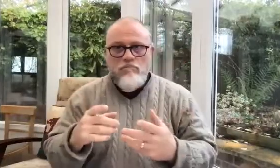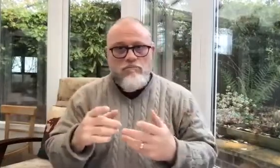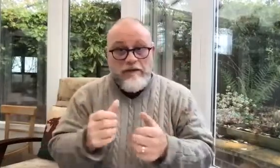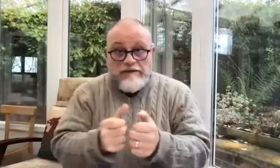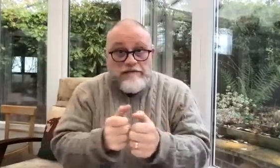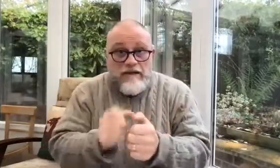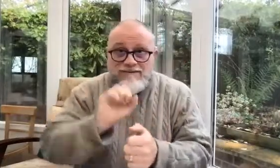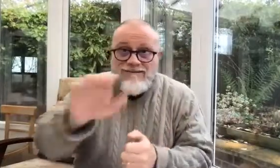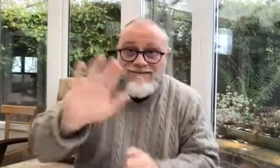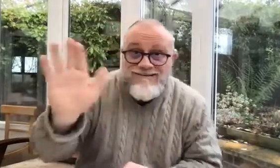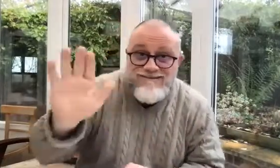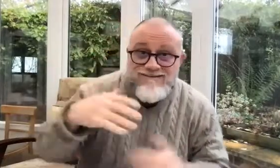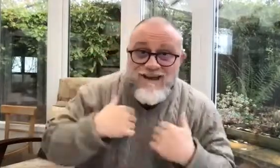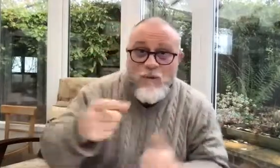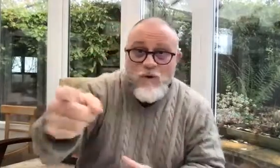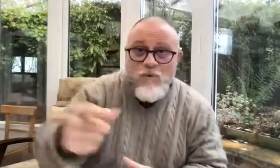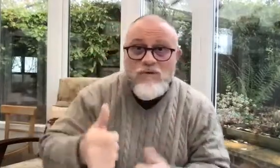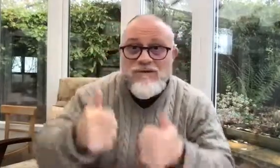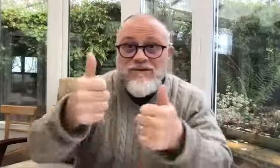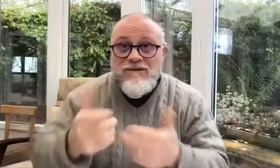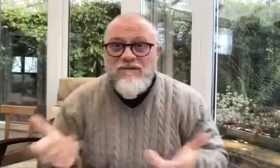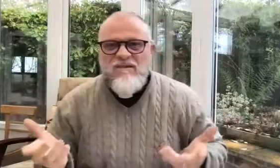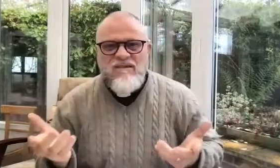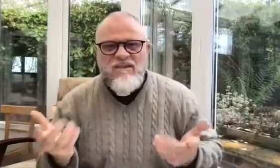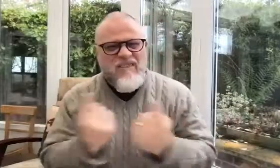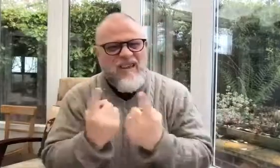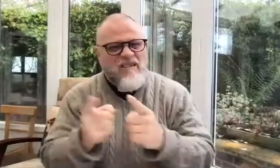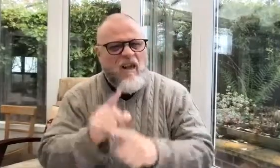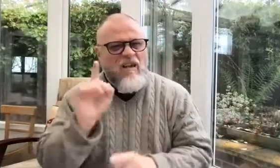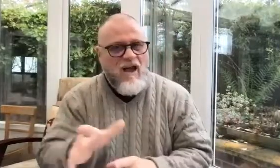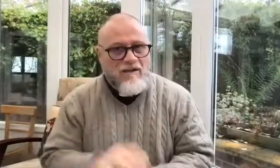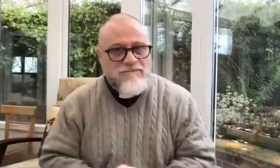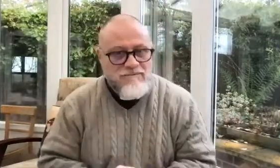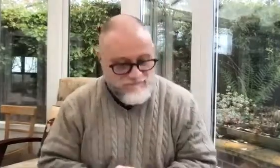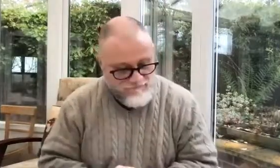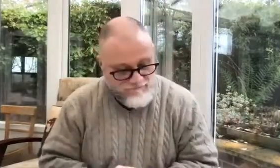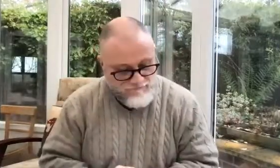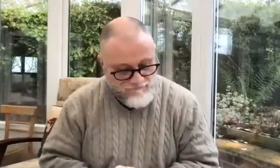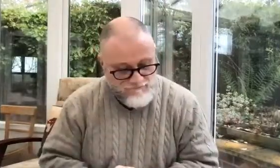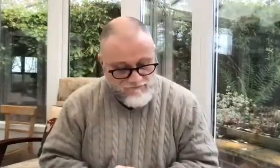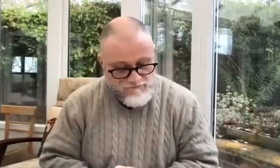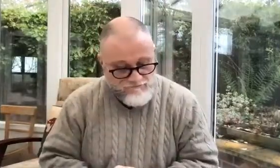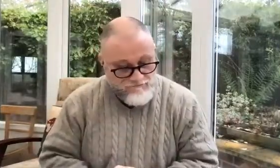I'm here. Maybe a text asking, how are you? So things like that I've been